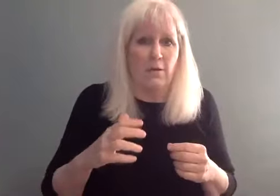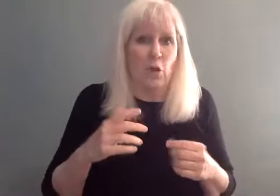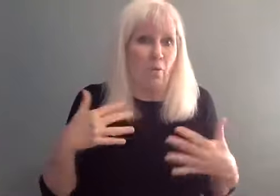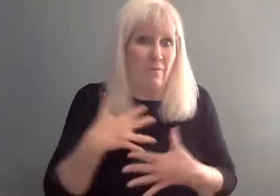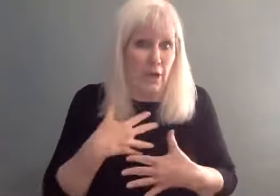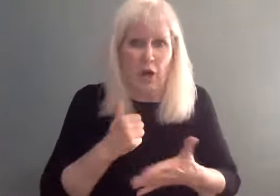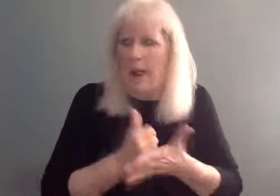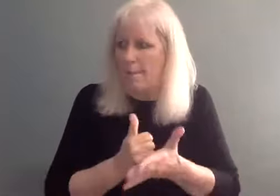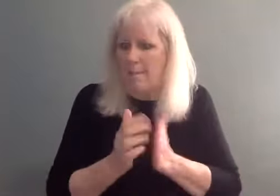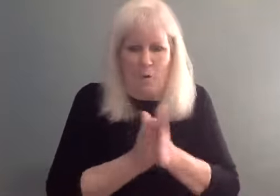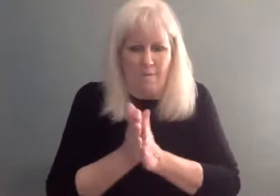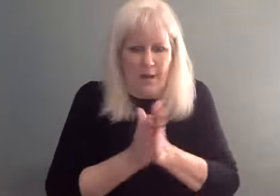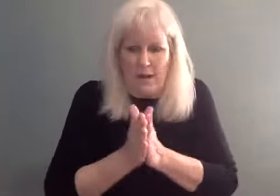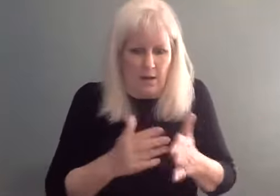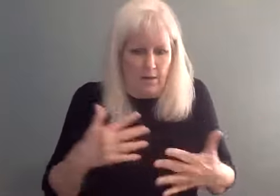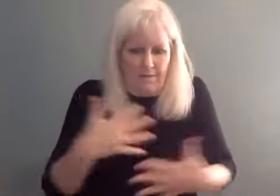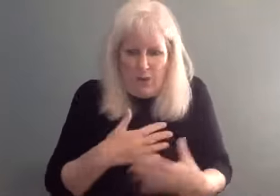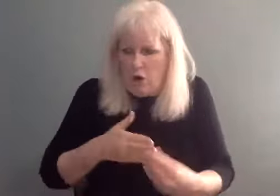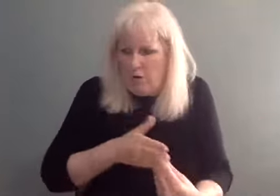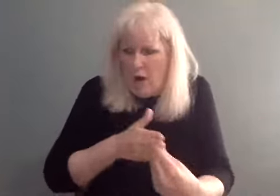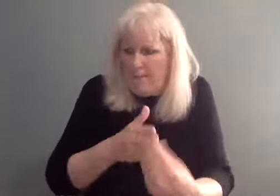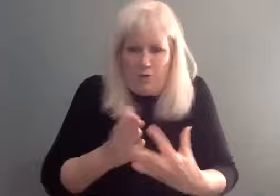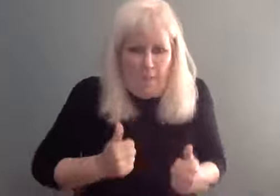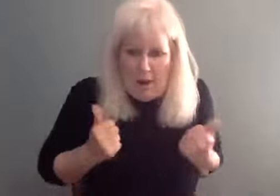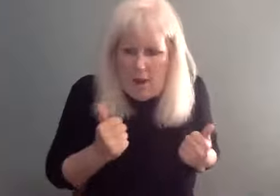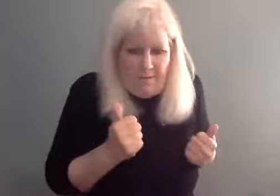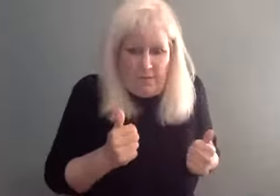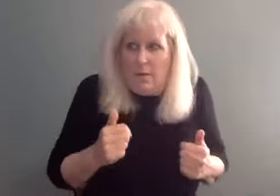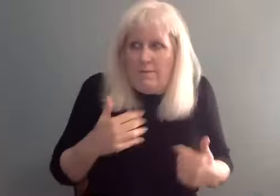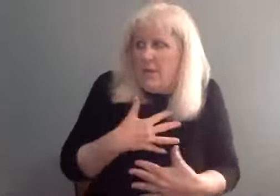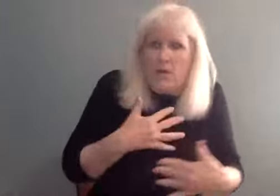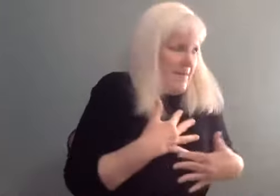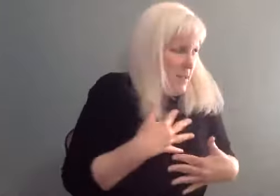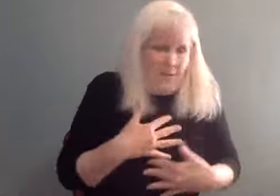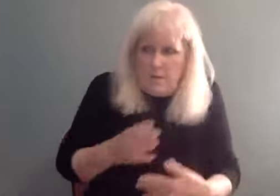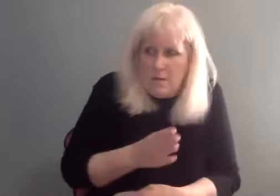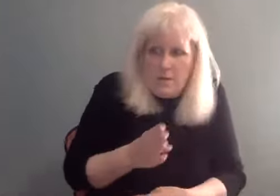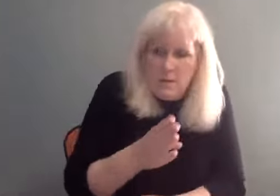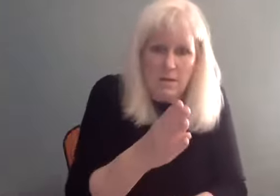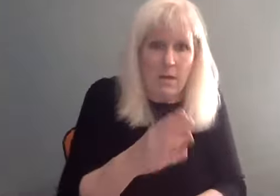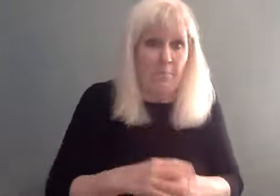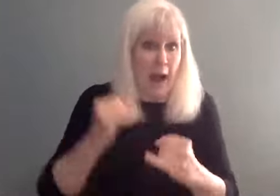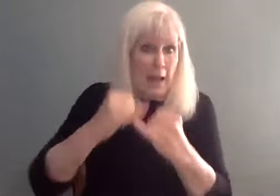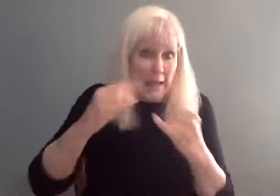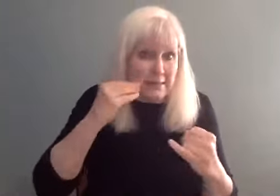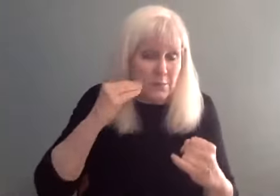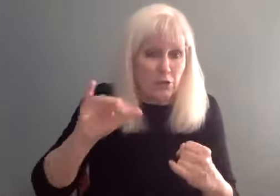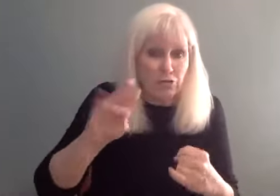my guide. Fear was my guide. And even at that last experience on July 27th, 1975,